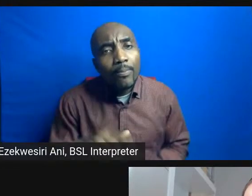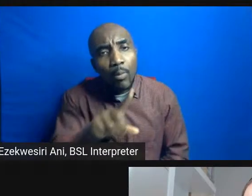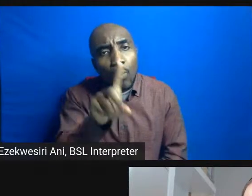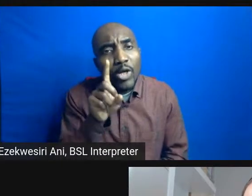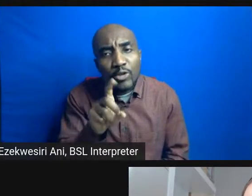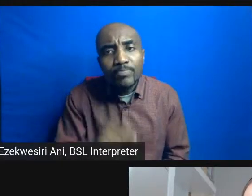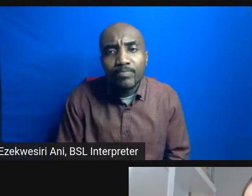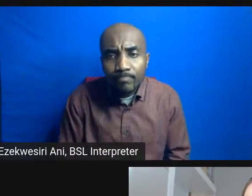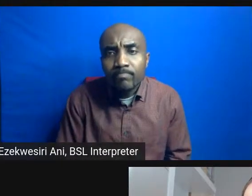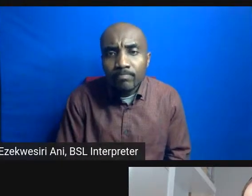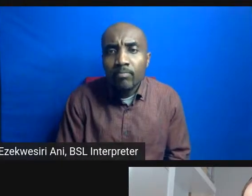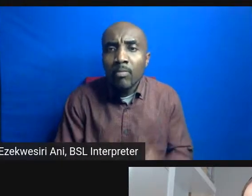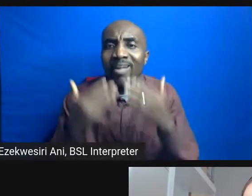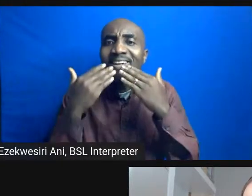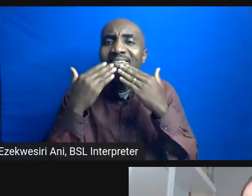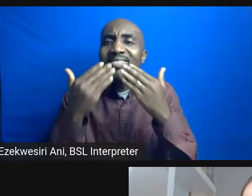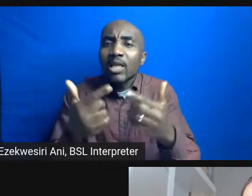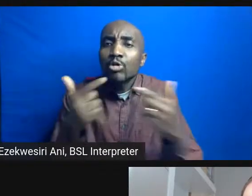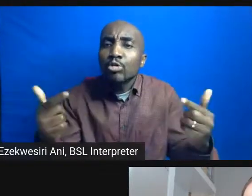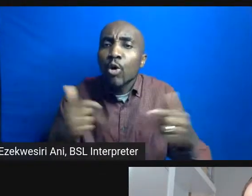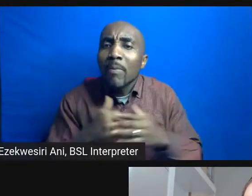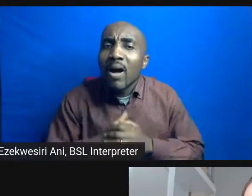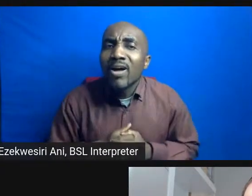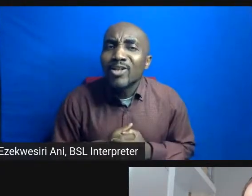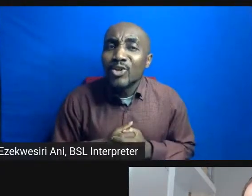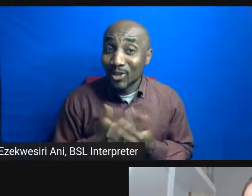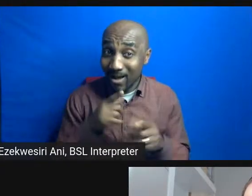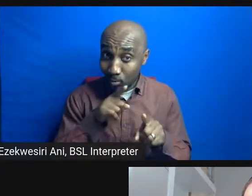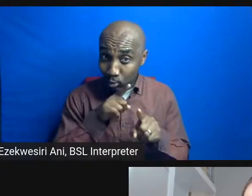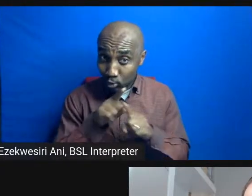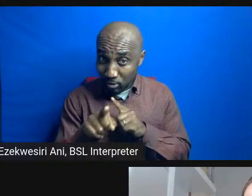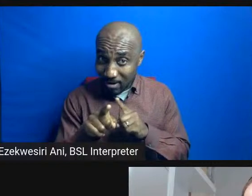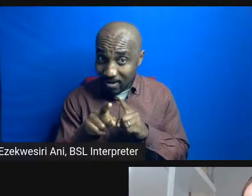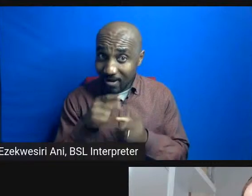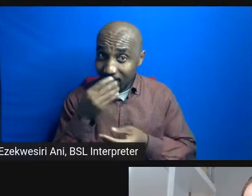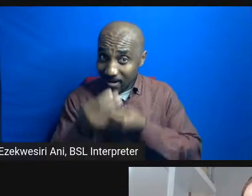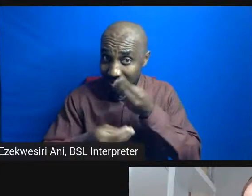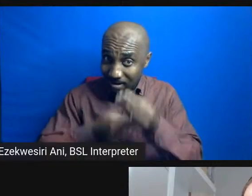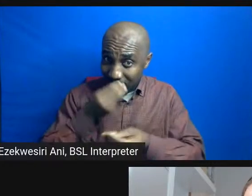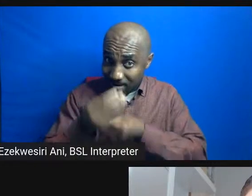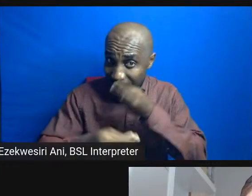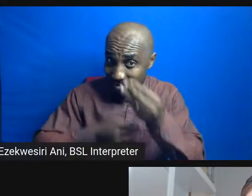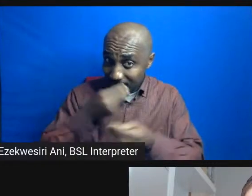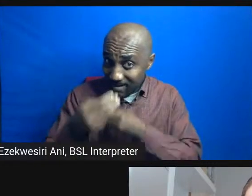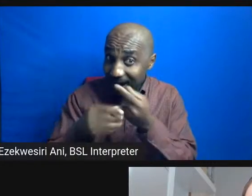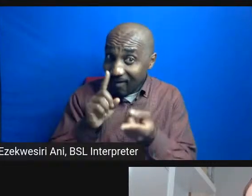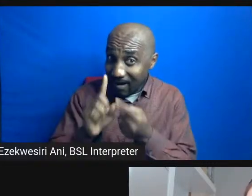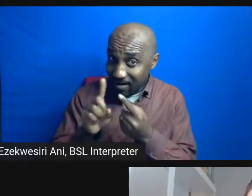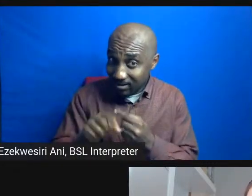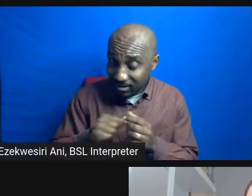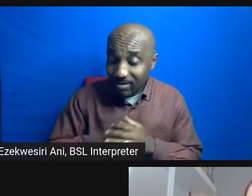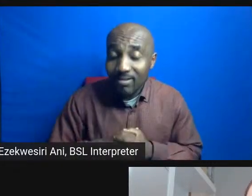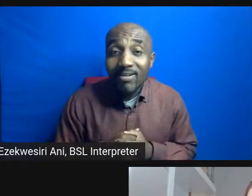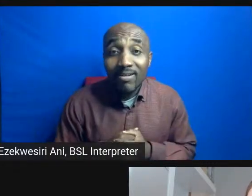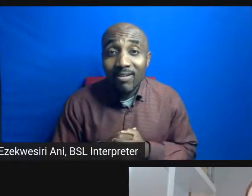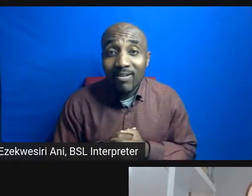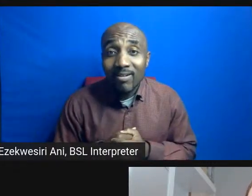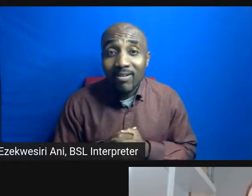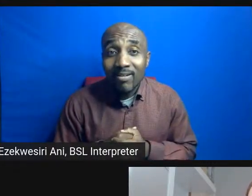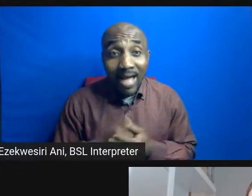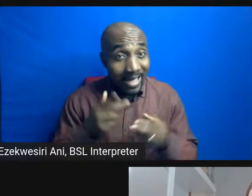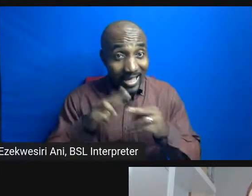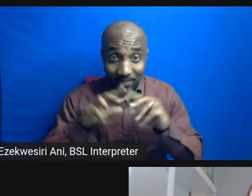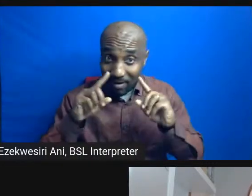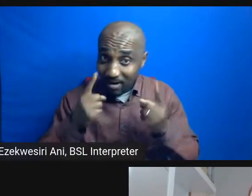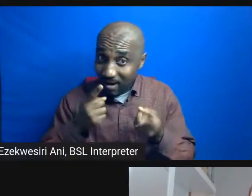Thank you so much. I shall try and give some answers as I can, and where I don't have, I